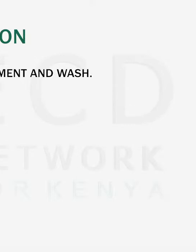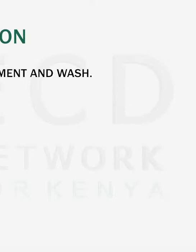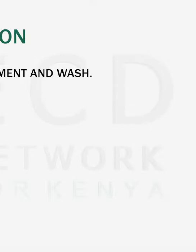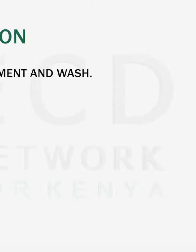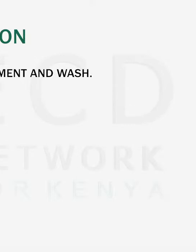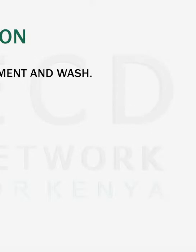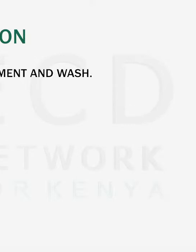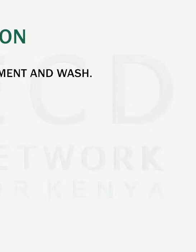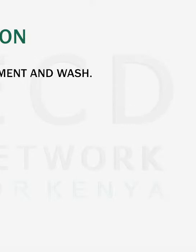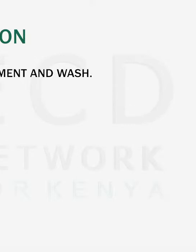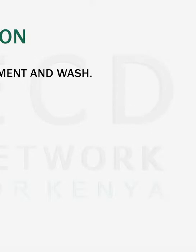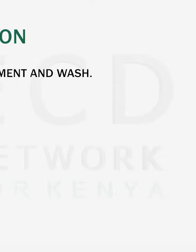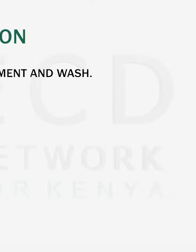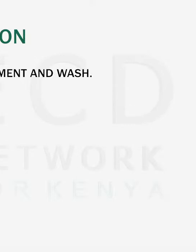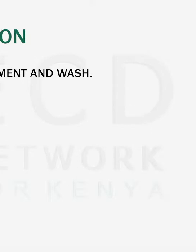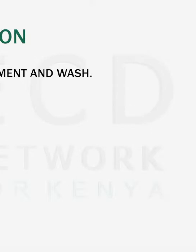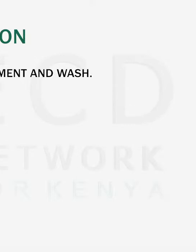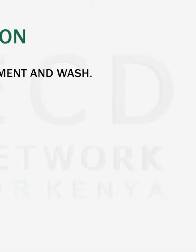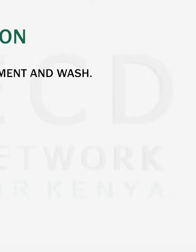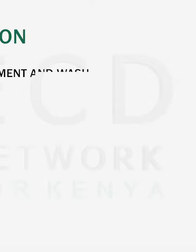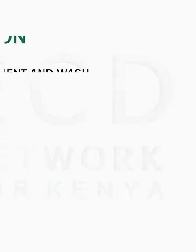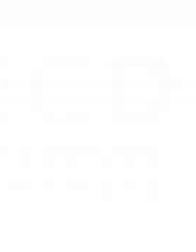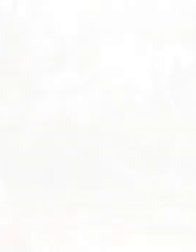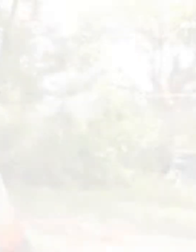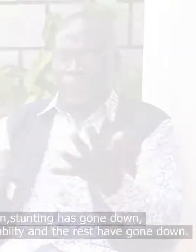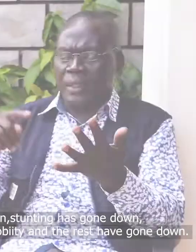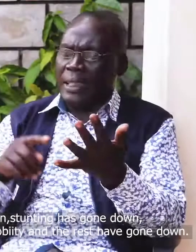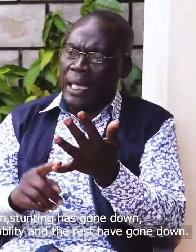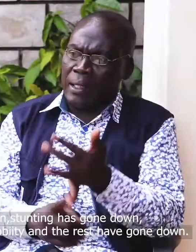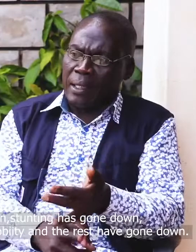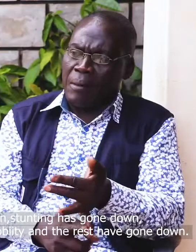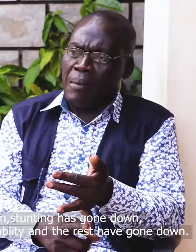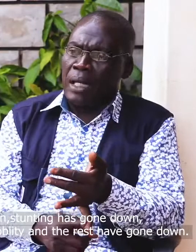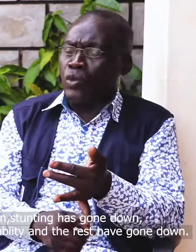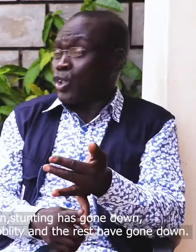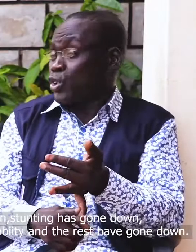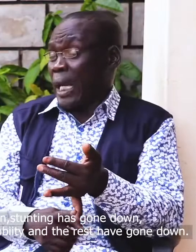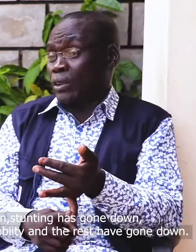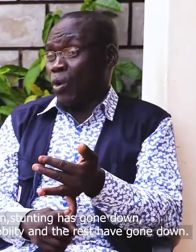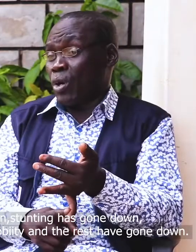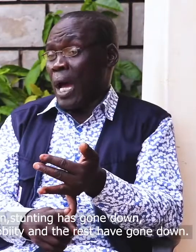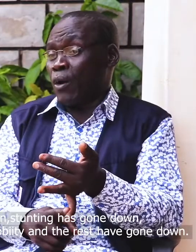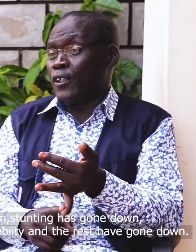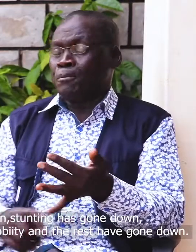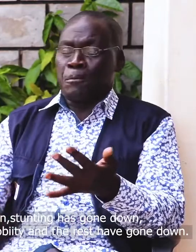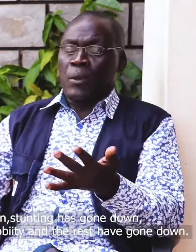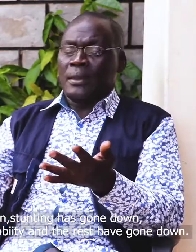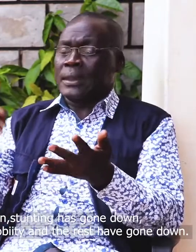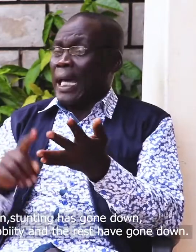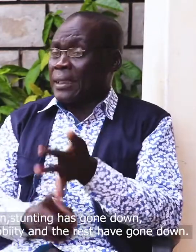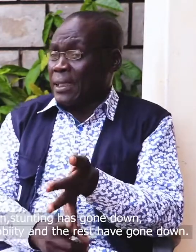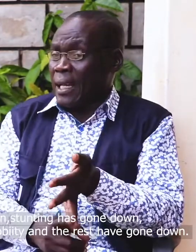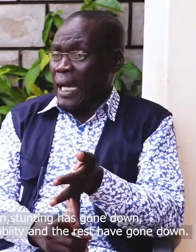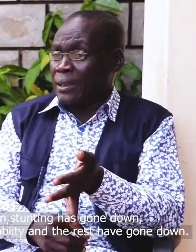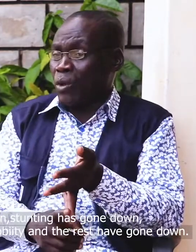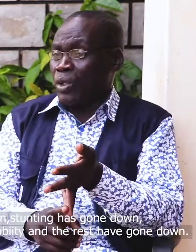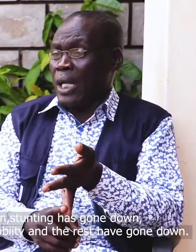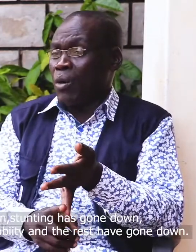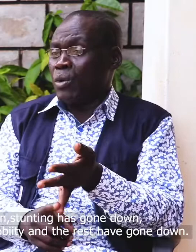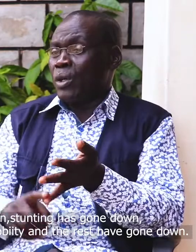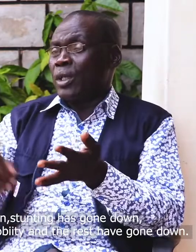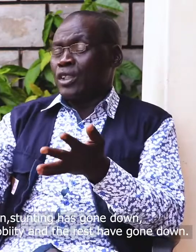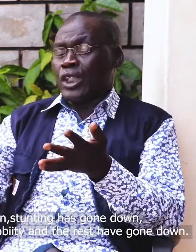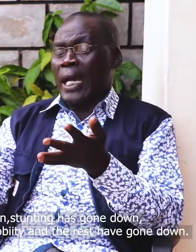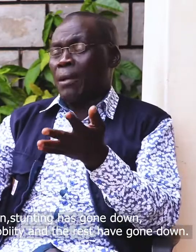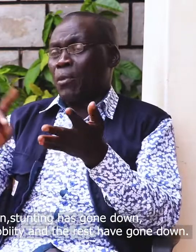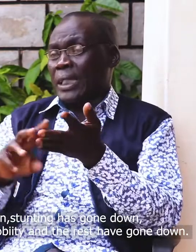wash. Alafu topic ya mwisho ni positive discipline. Things like malnutrition has gone down, stunting has gone